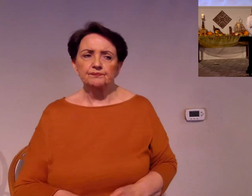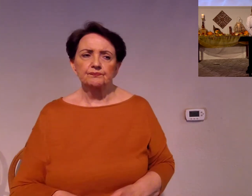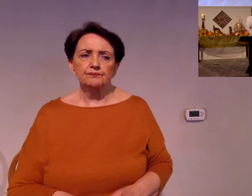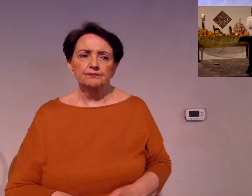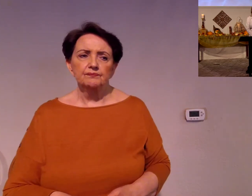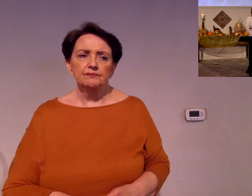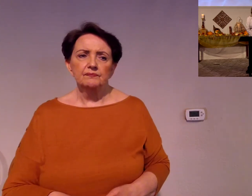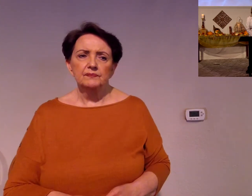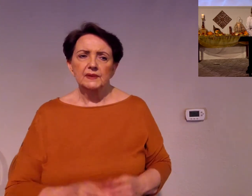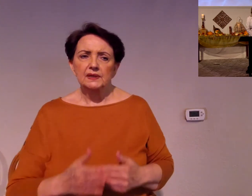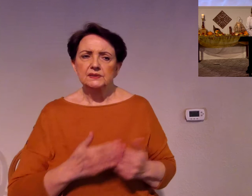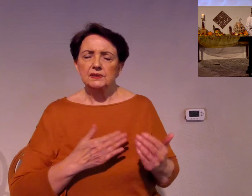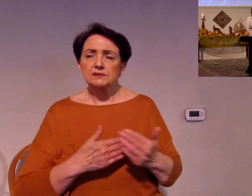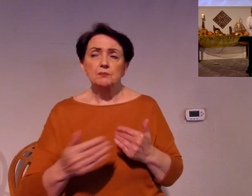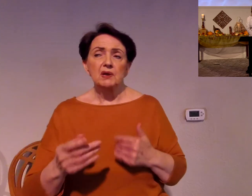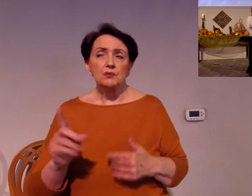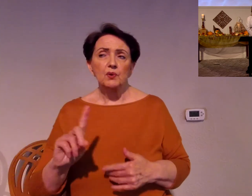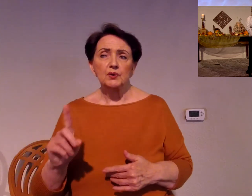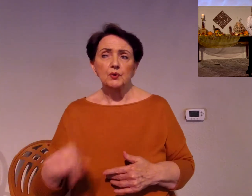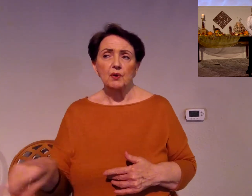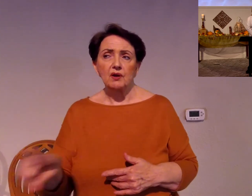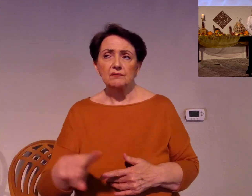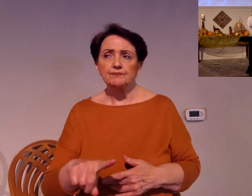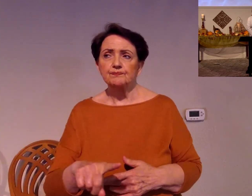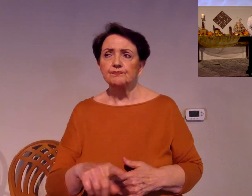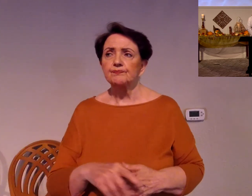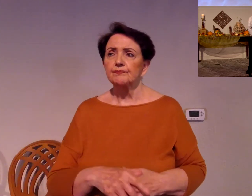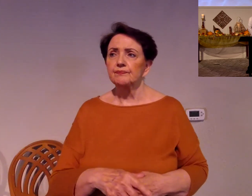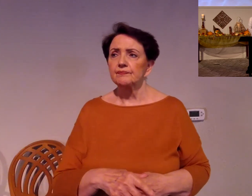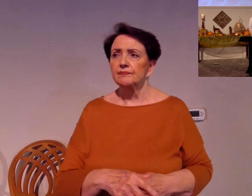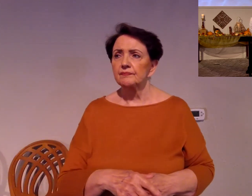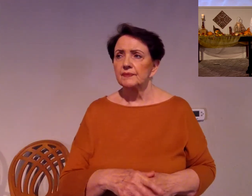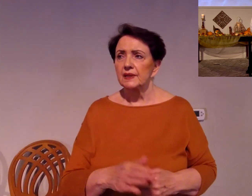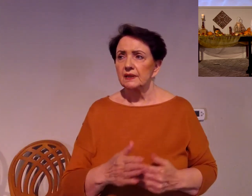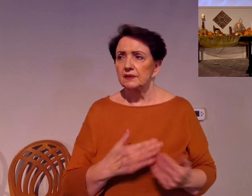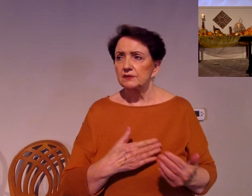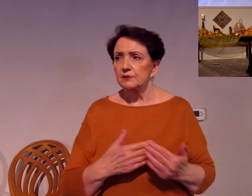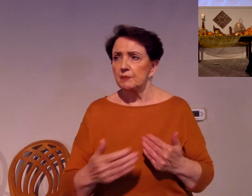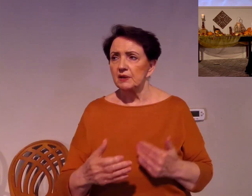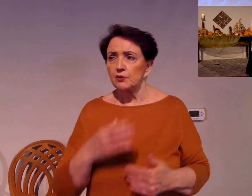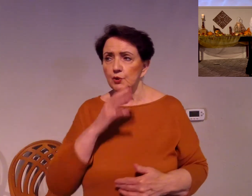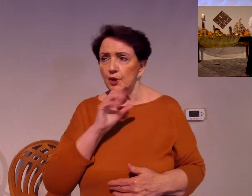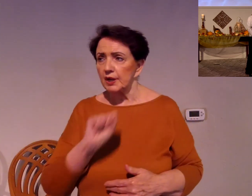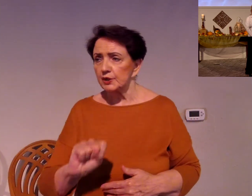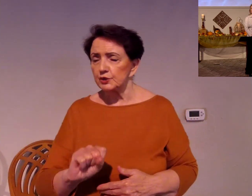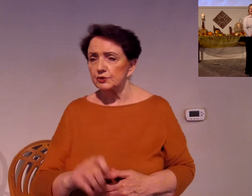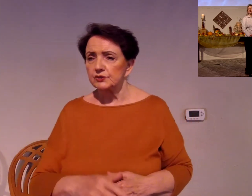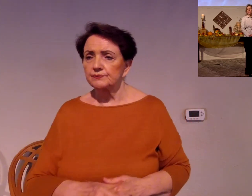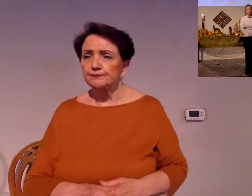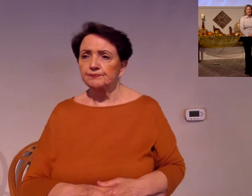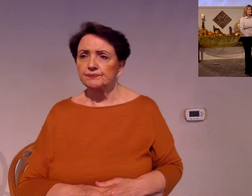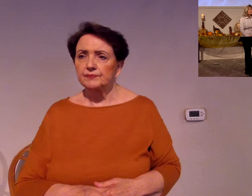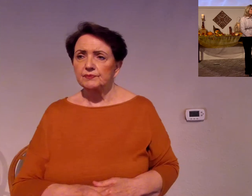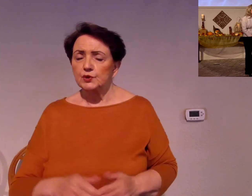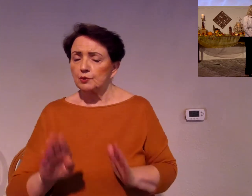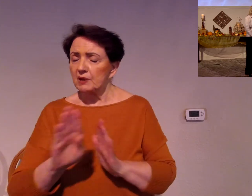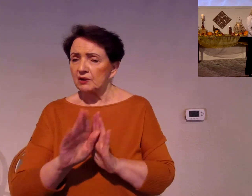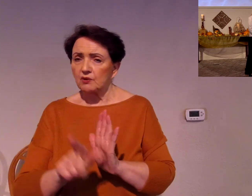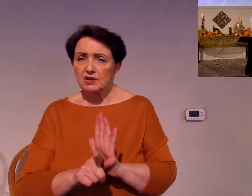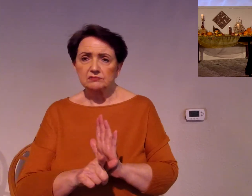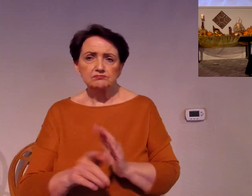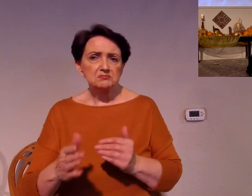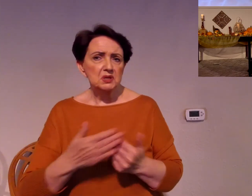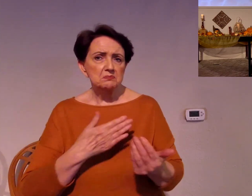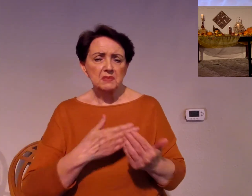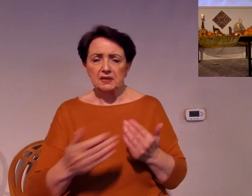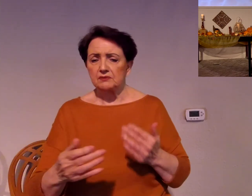It doesn't matter where you are. It doesn't matter your age. It doesn't matter your background. It doesn't matter where